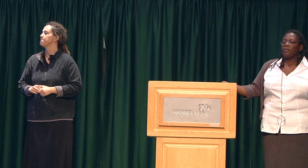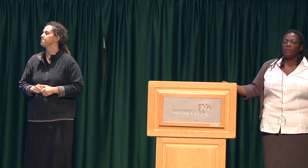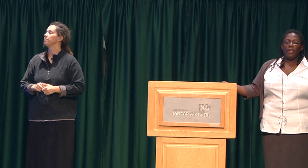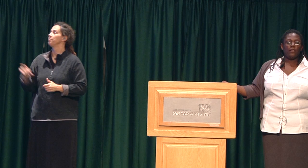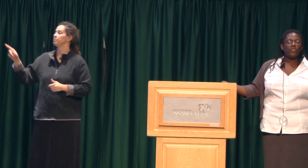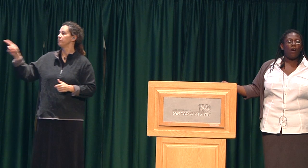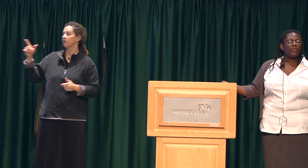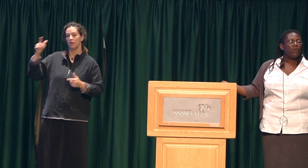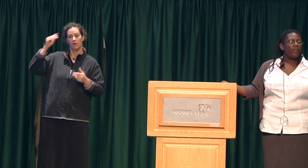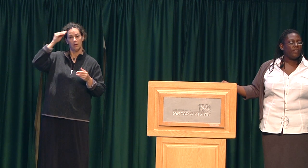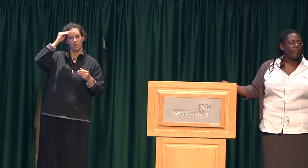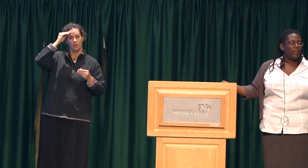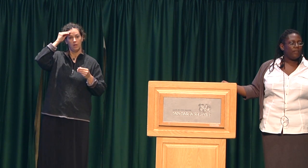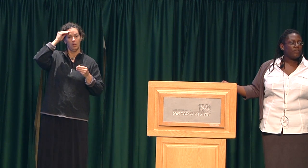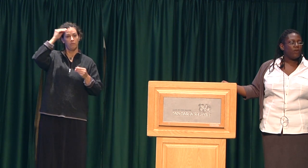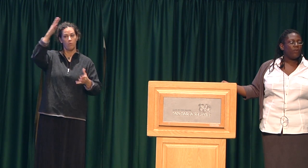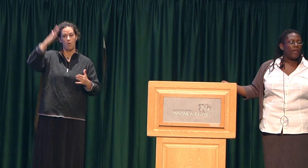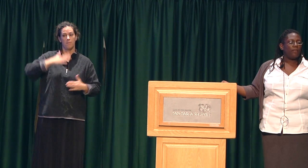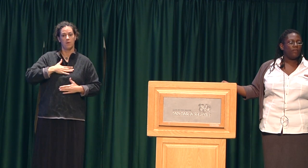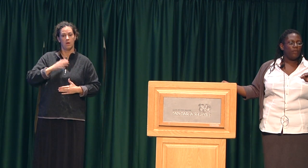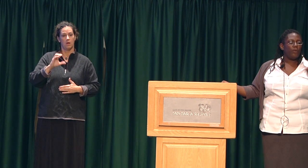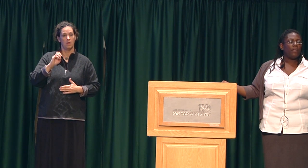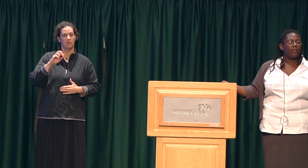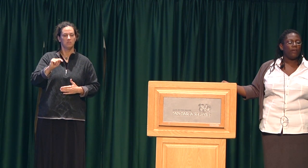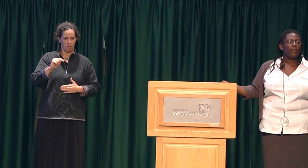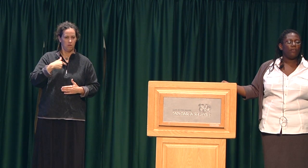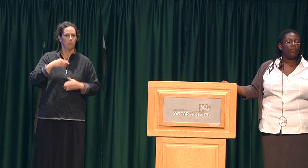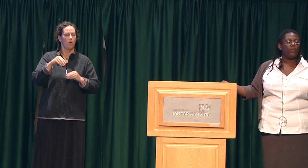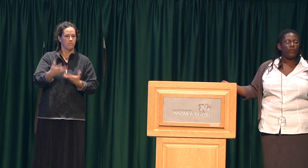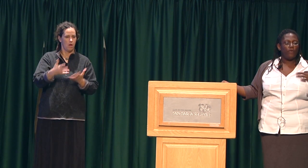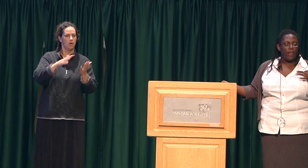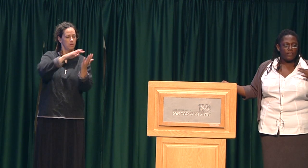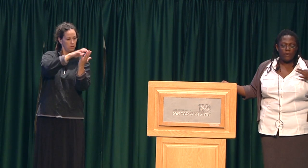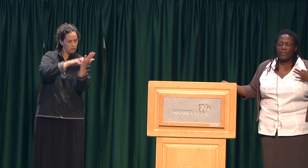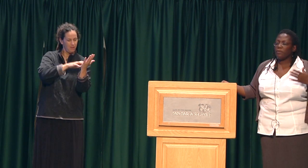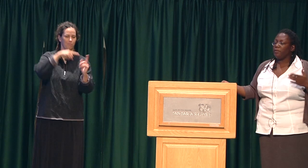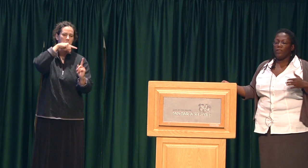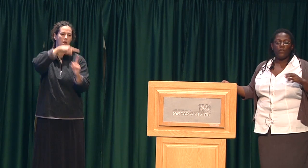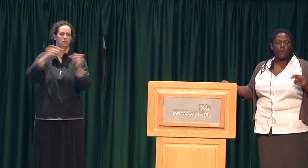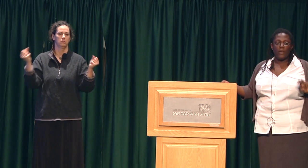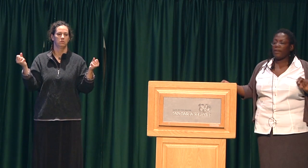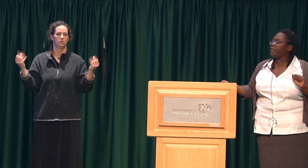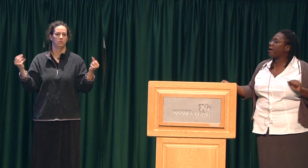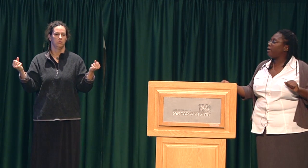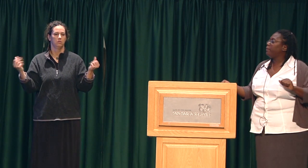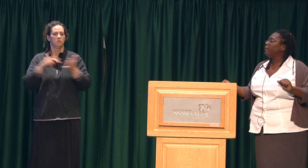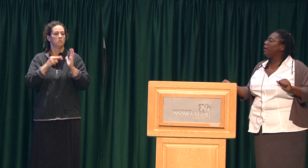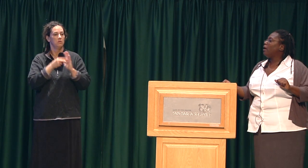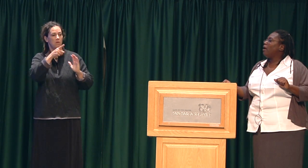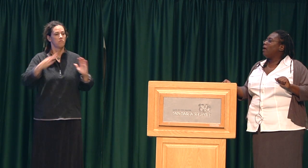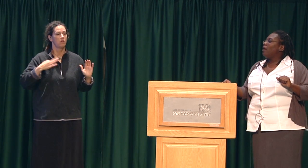in written English and also on a DVD, so that it would be clear that you were volunteering to, you could quit at any